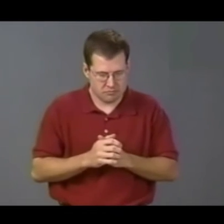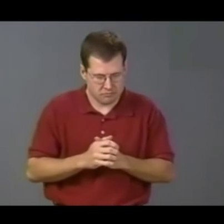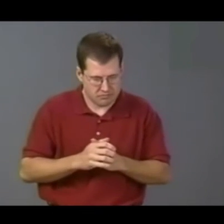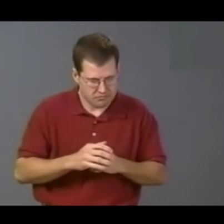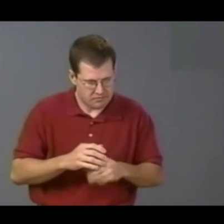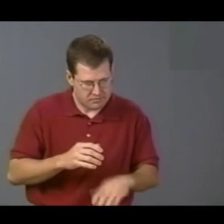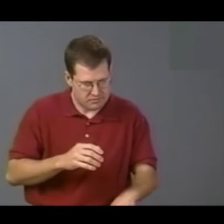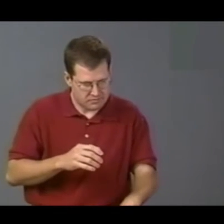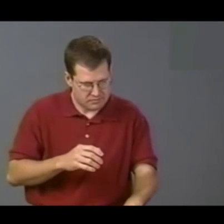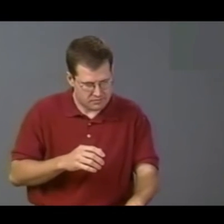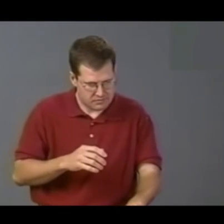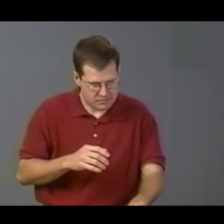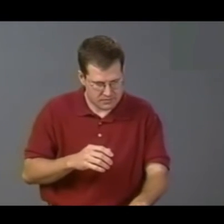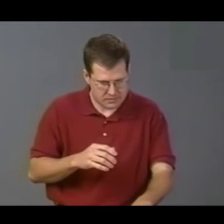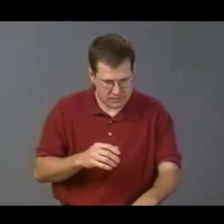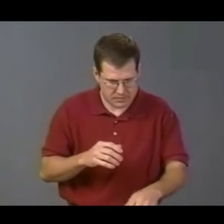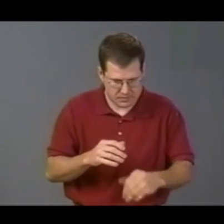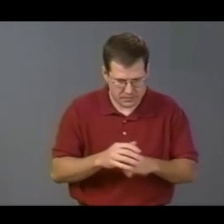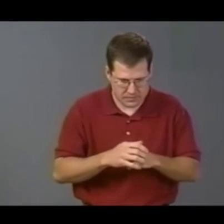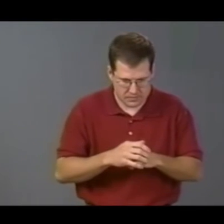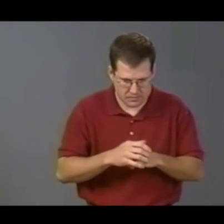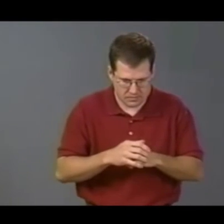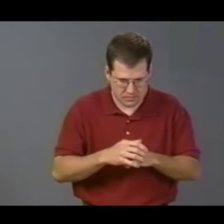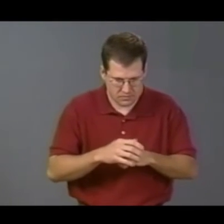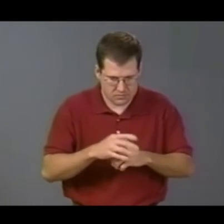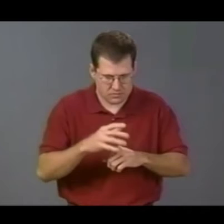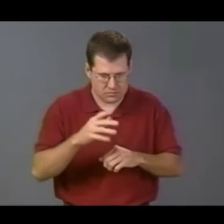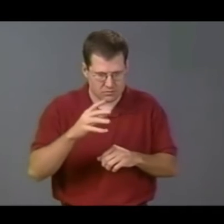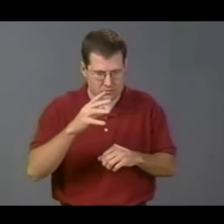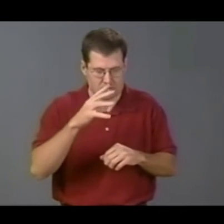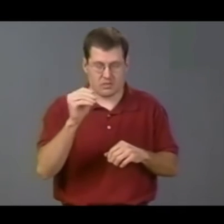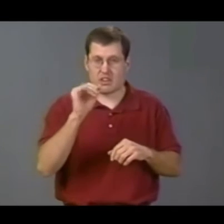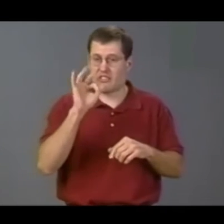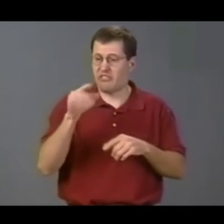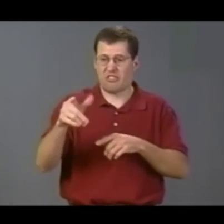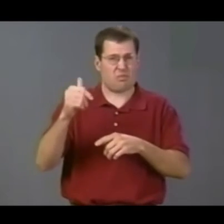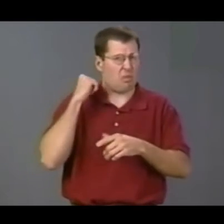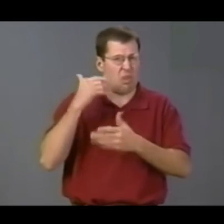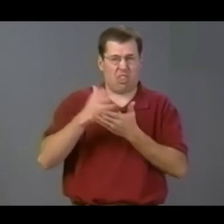way they're eating, their meals, breakfast, lunch, and dinner. It's better.